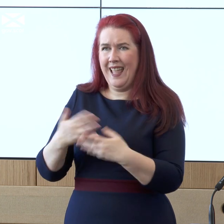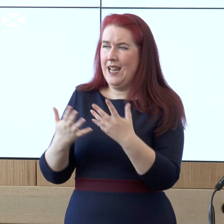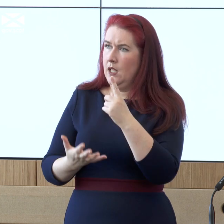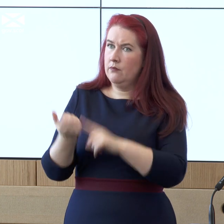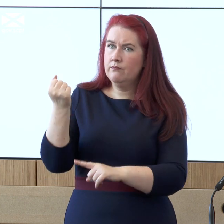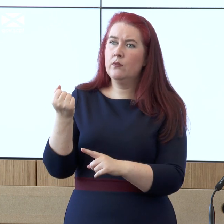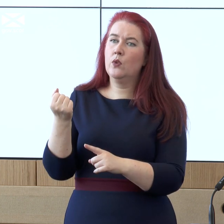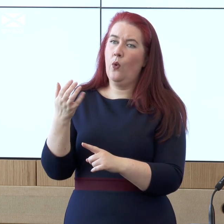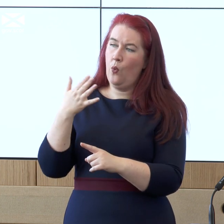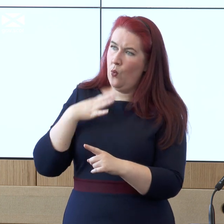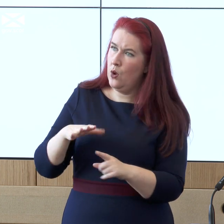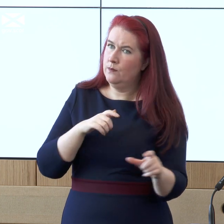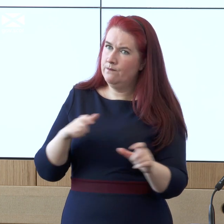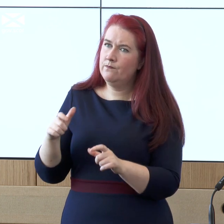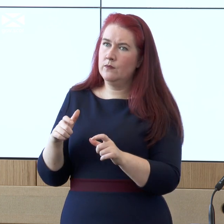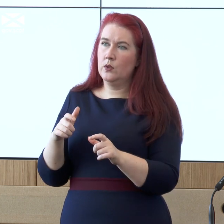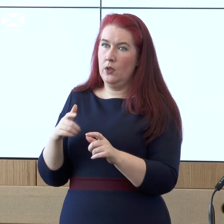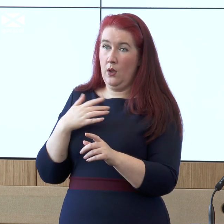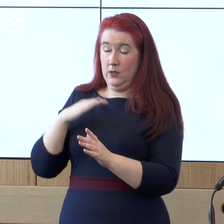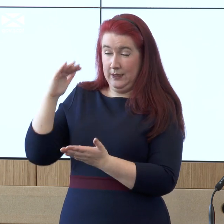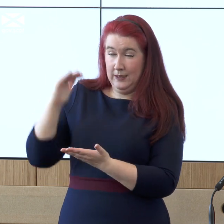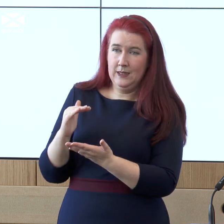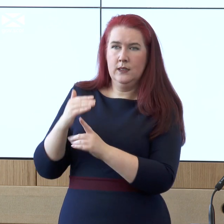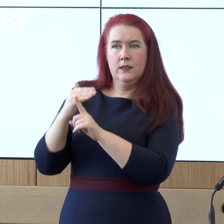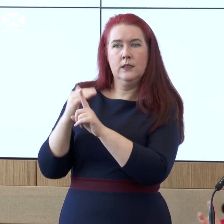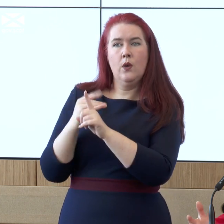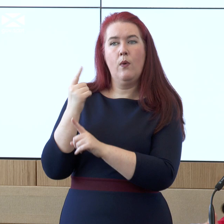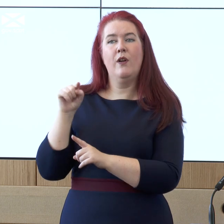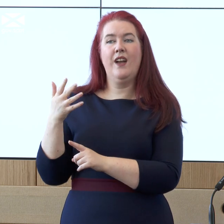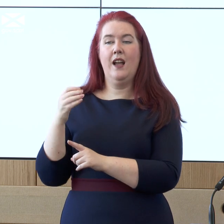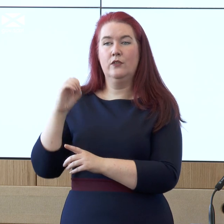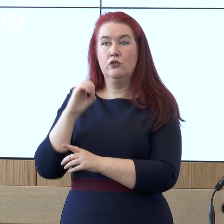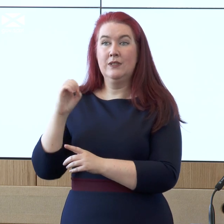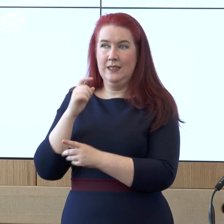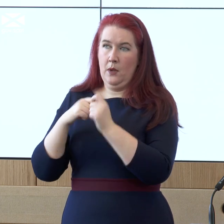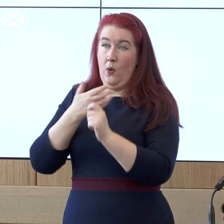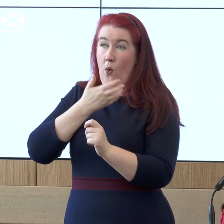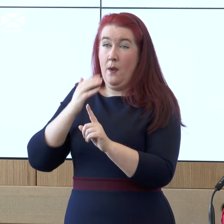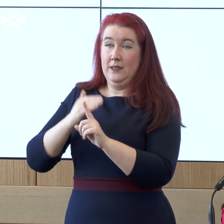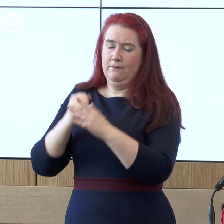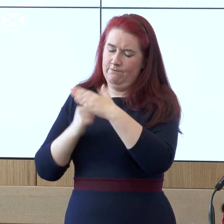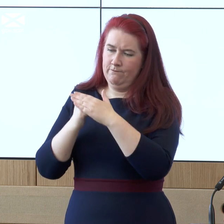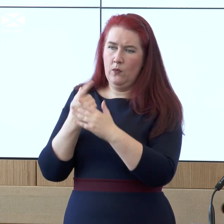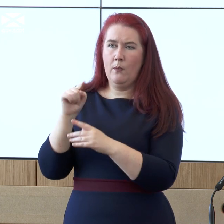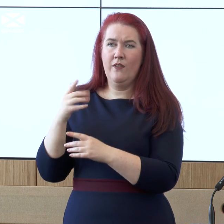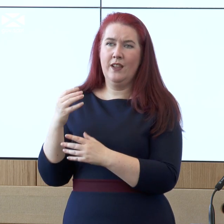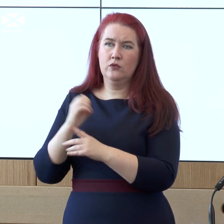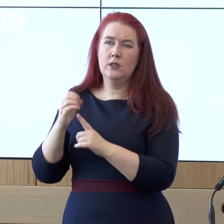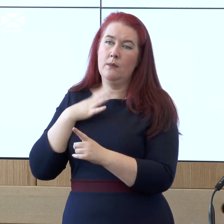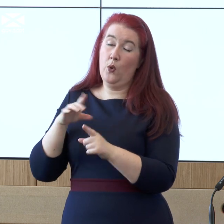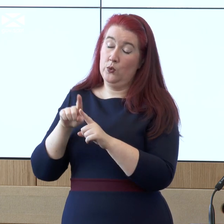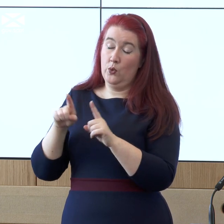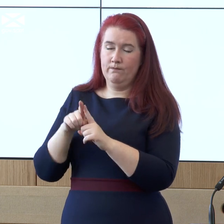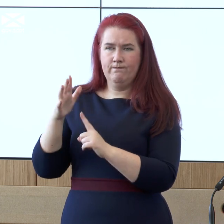the imperative of limiting global warming to 1.5 degrees, and which also recognises the vital importance of